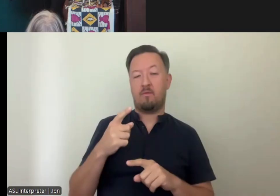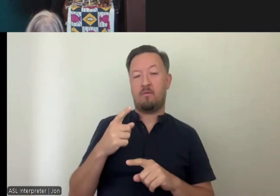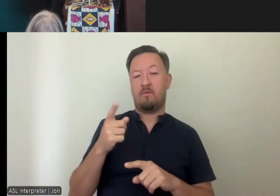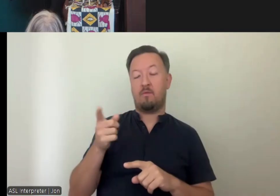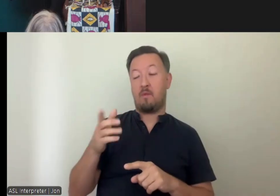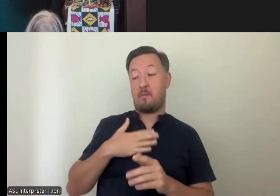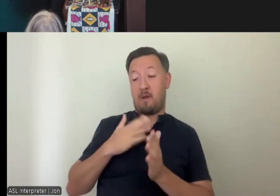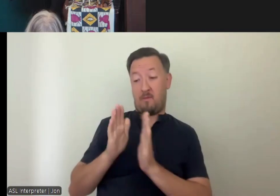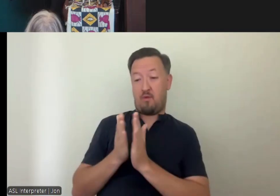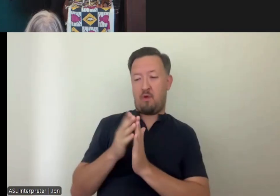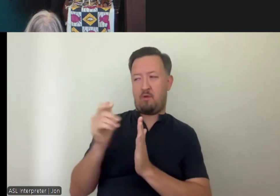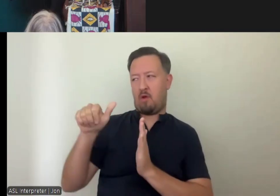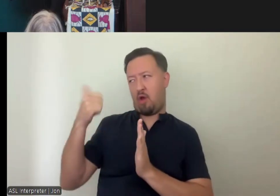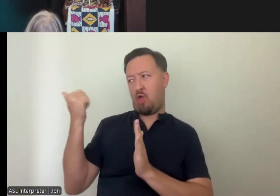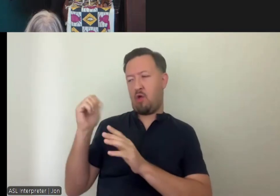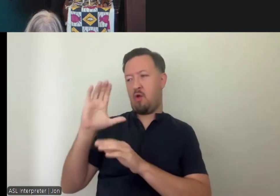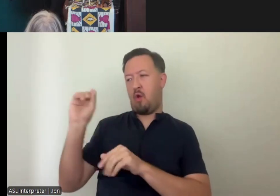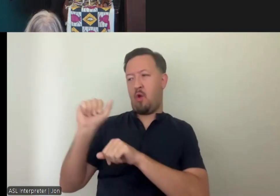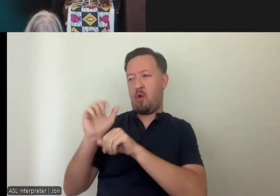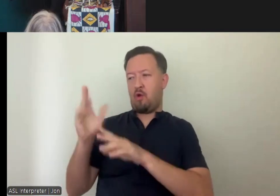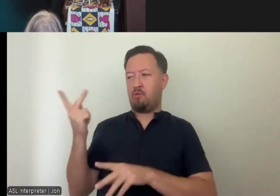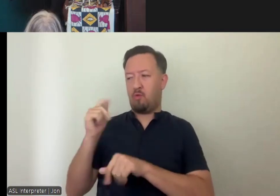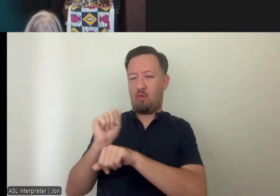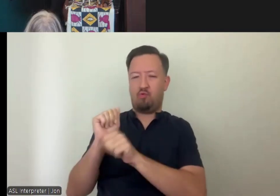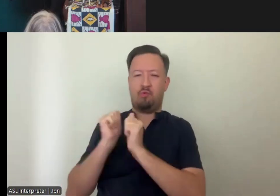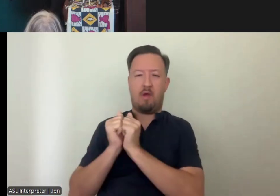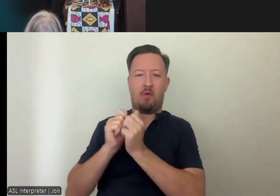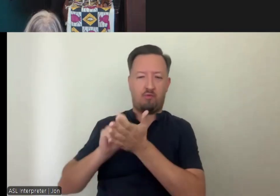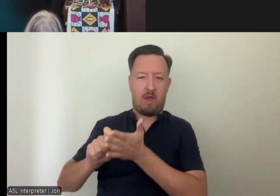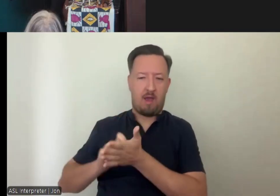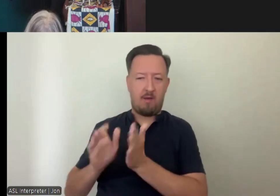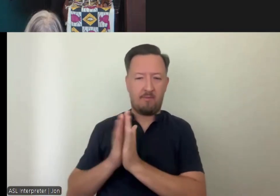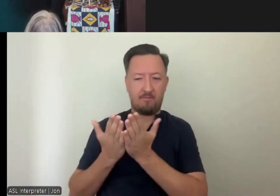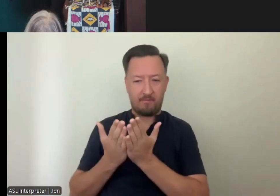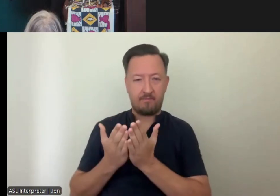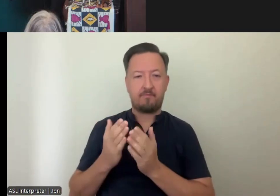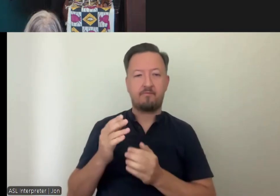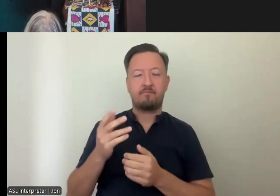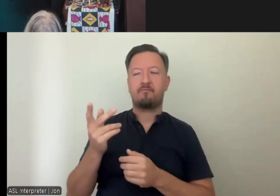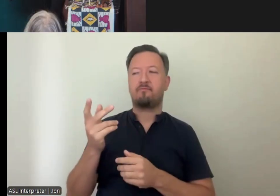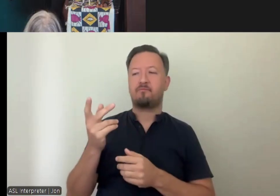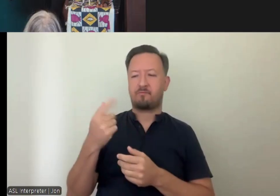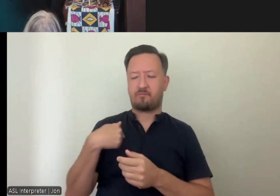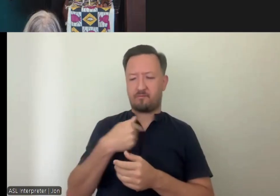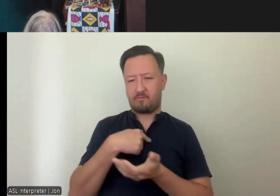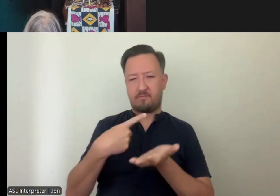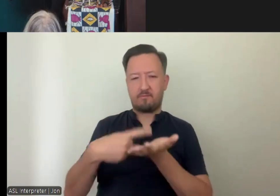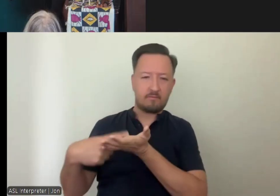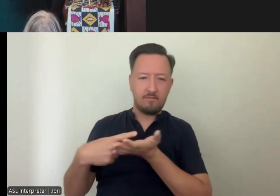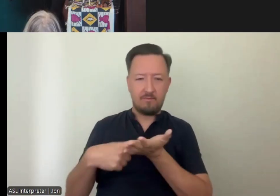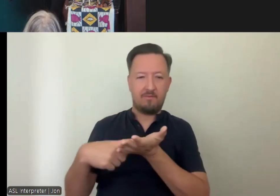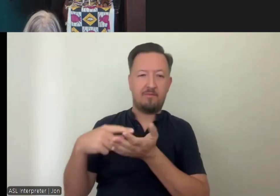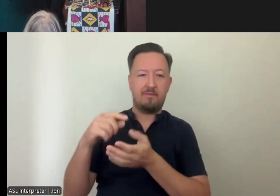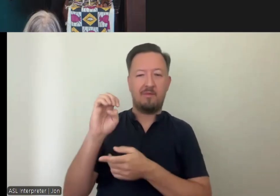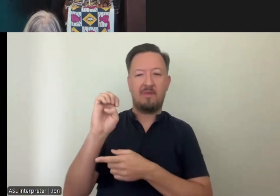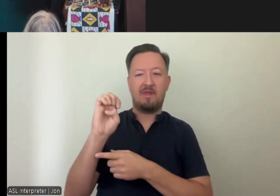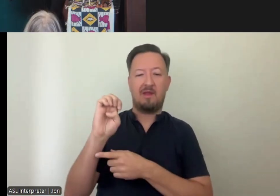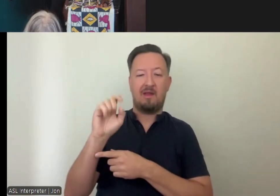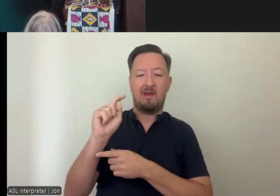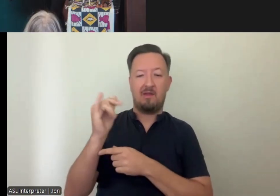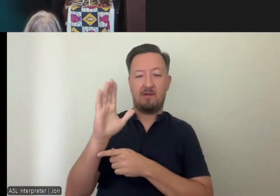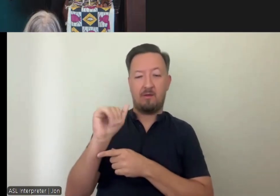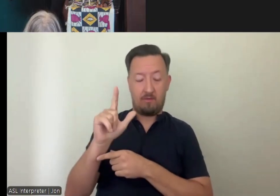the co-authors, Sky Cleary, a series of conversations at Ethical Manhattan, and it